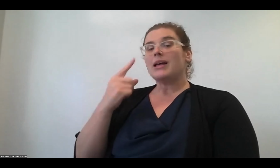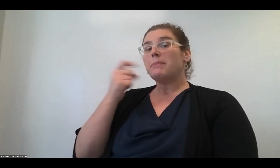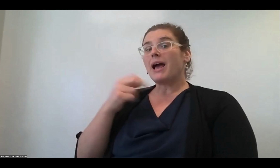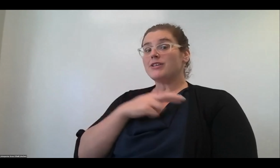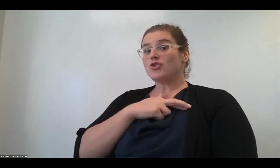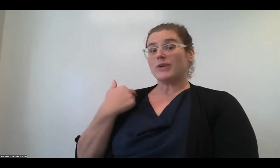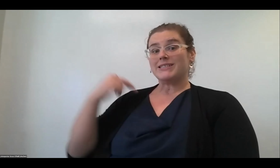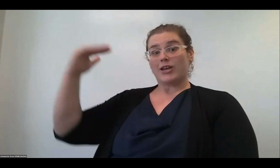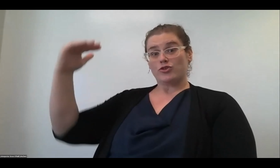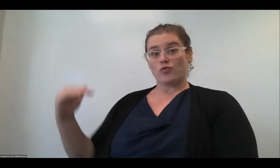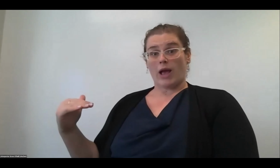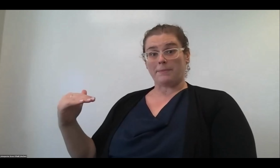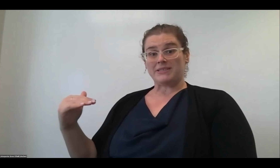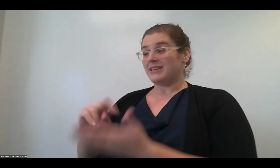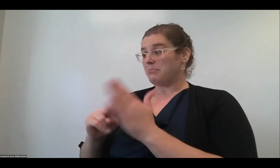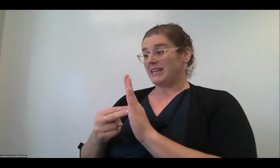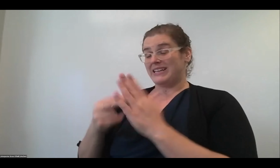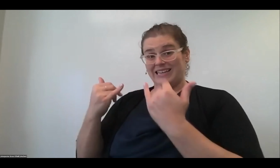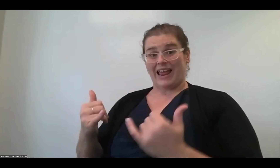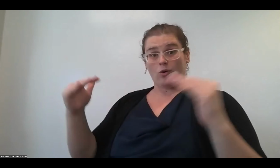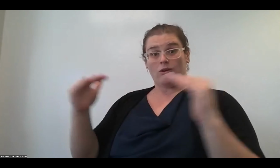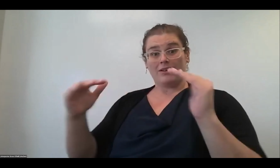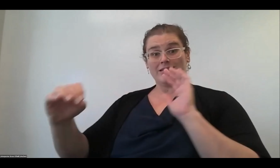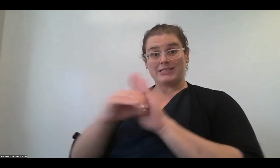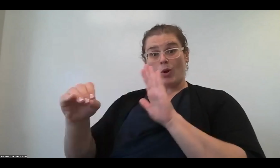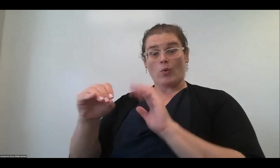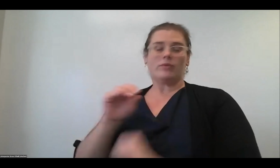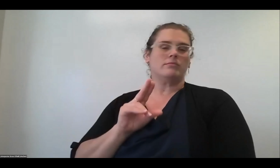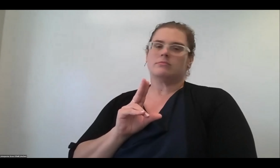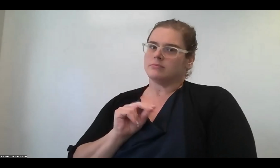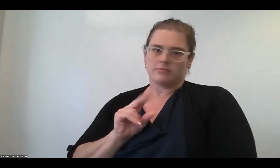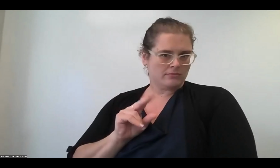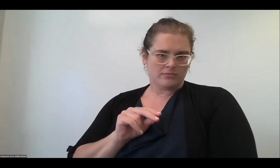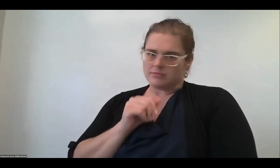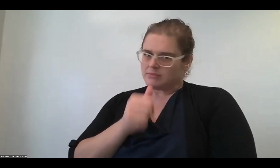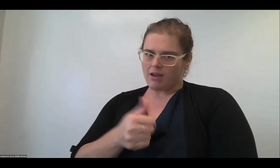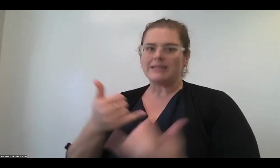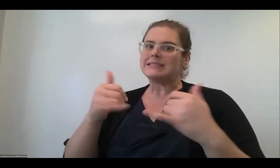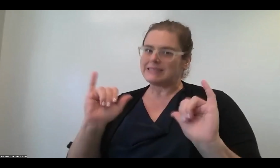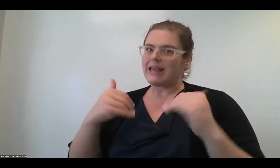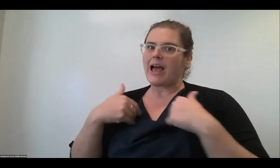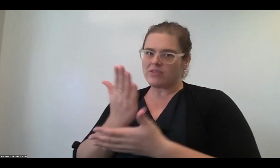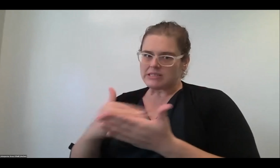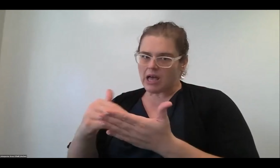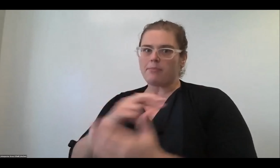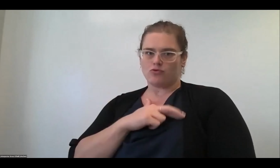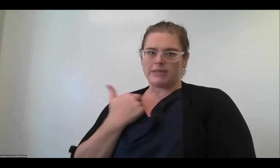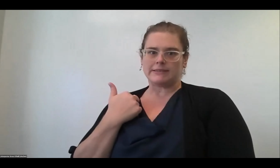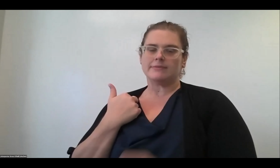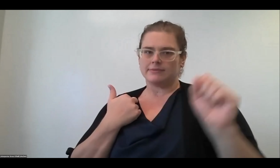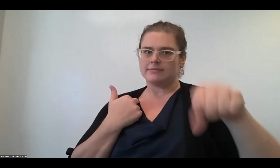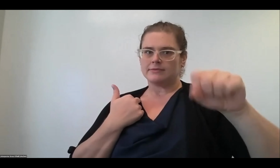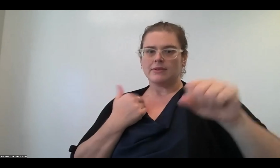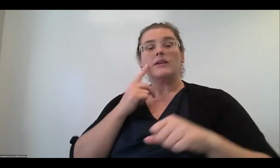it doesn't mean it's zero, especially for our vulnerable populations. We are still